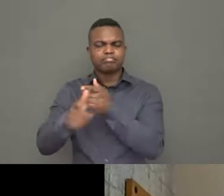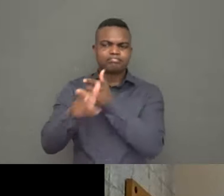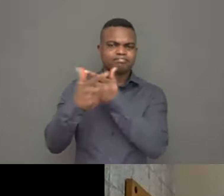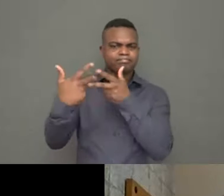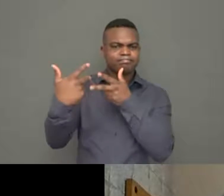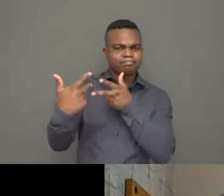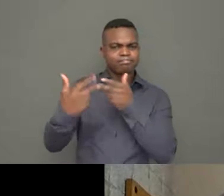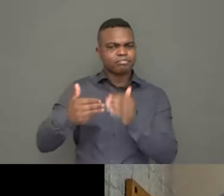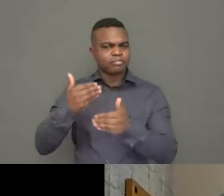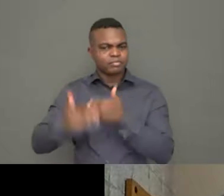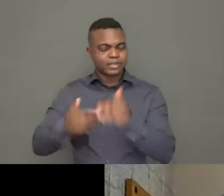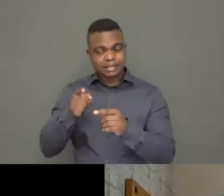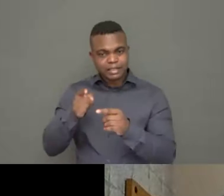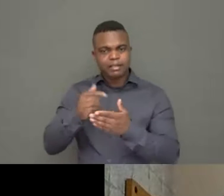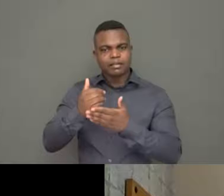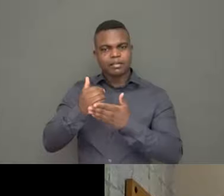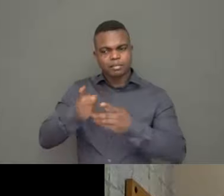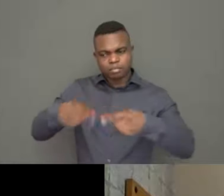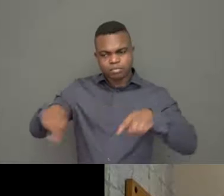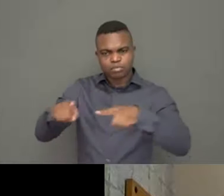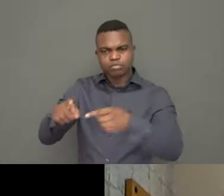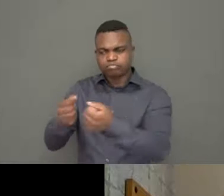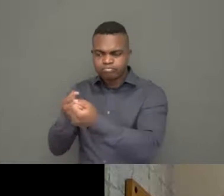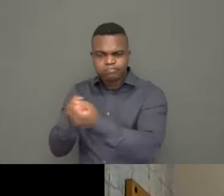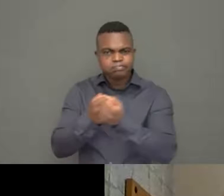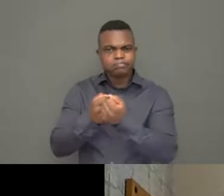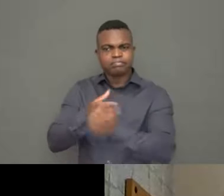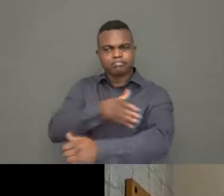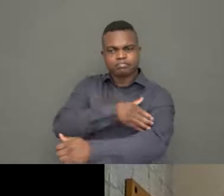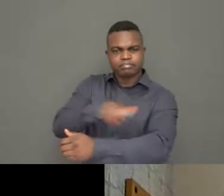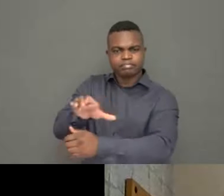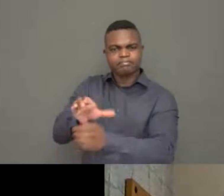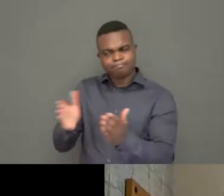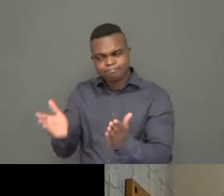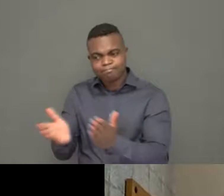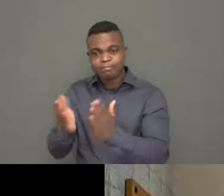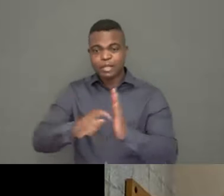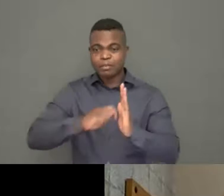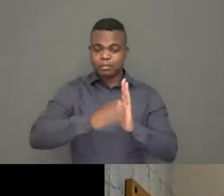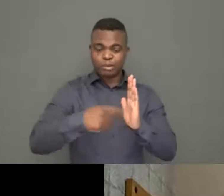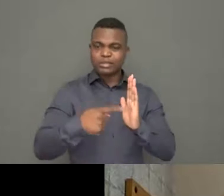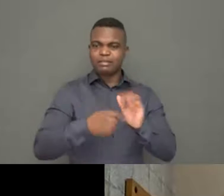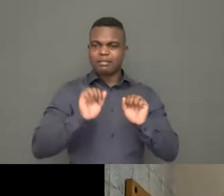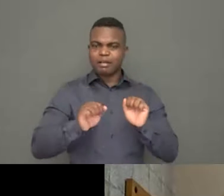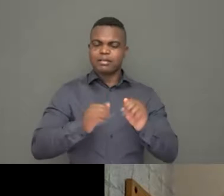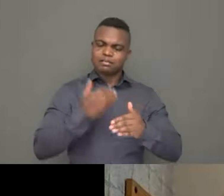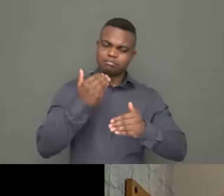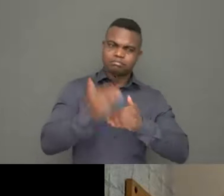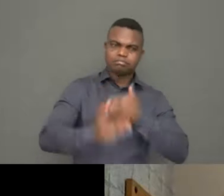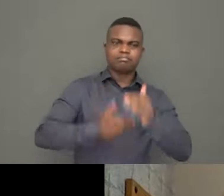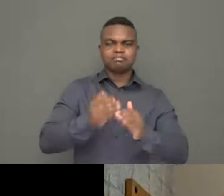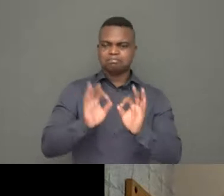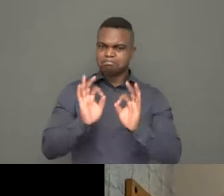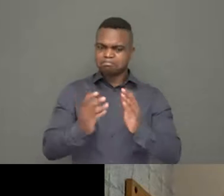handling is being implemented in the right way. Yes, and these trainings included